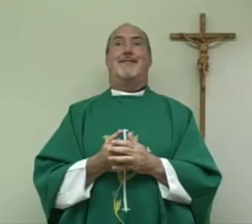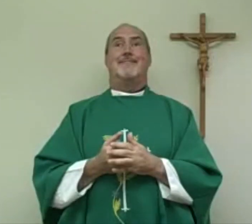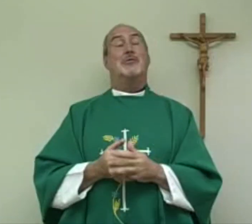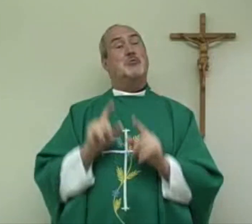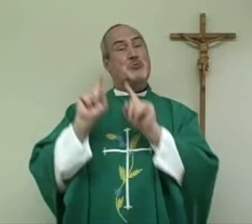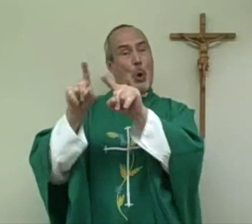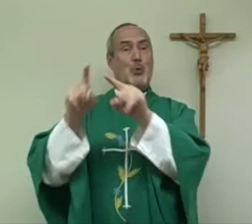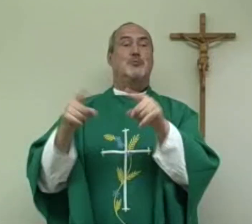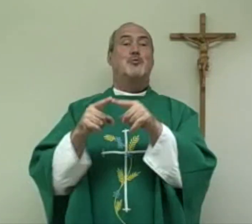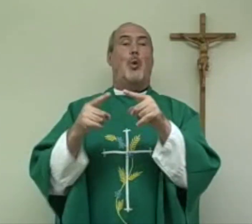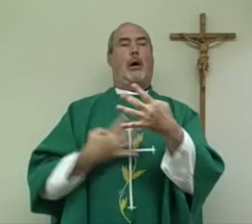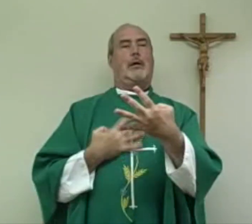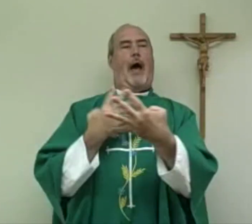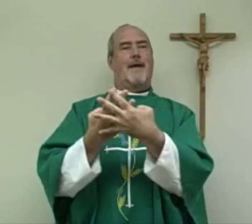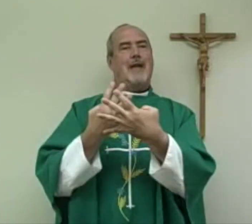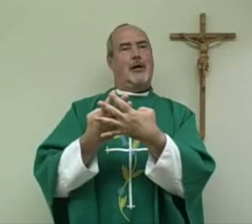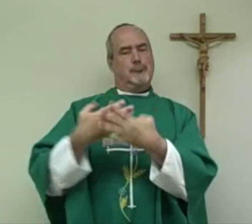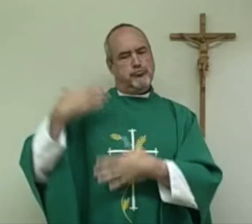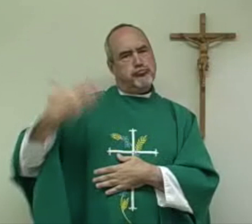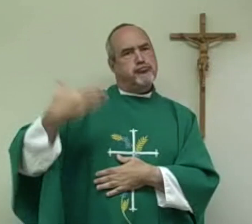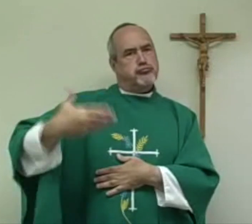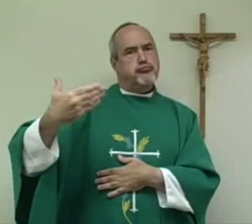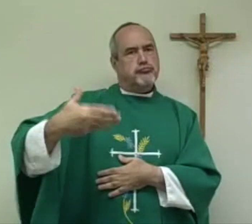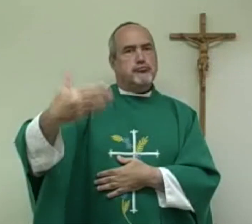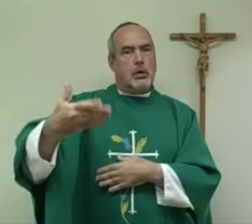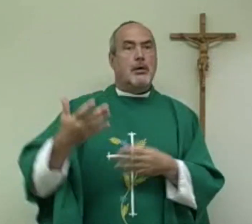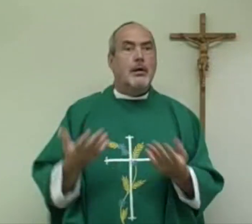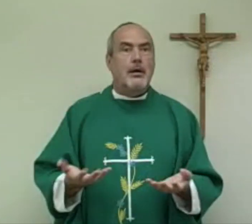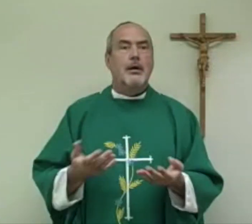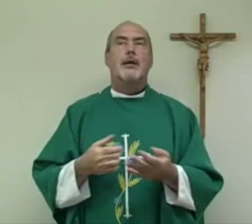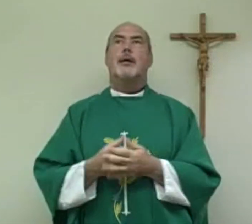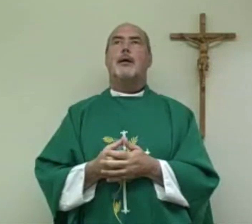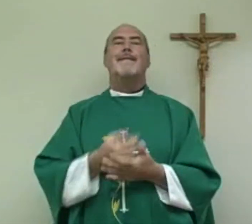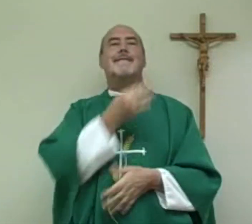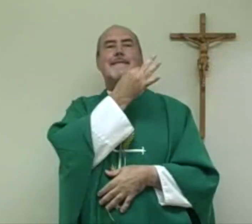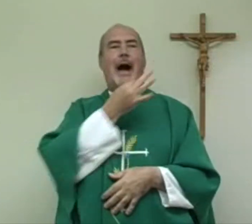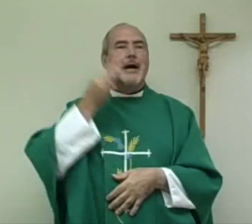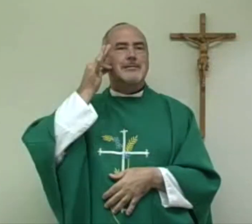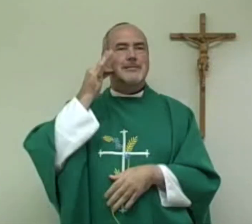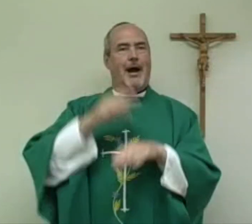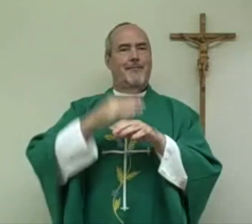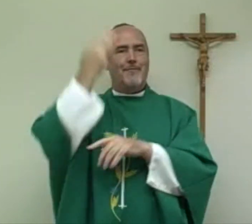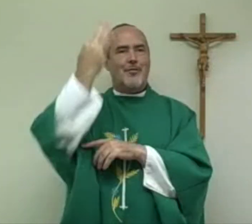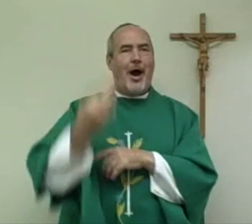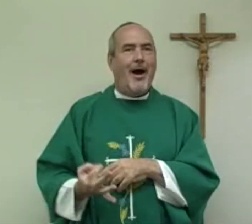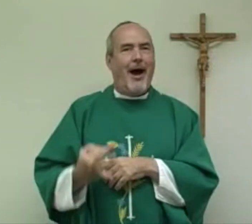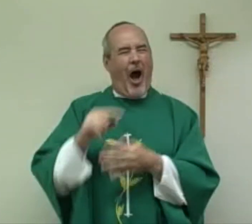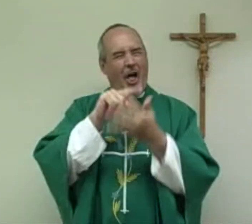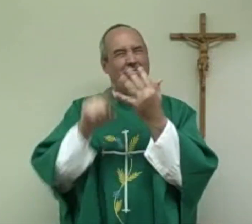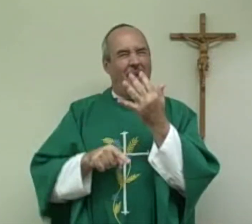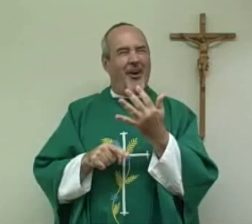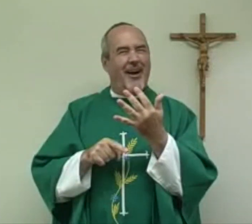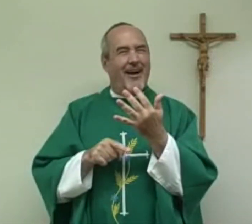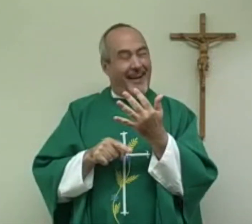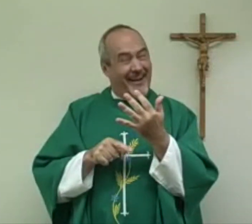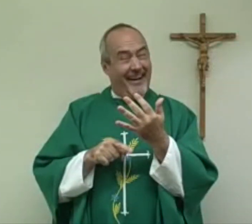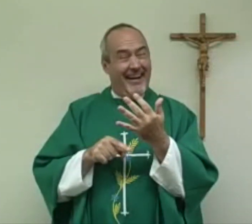Catholic Church also says we need to pray every day and we need to go to confession regularly. We need to fast on